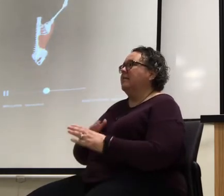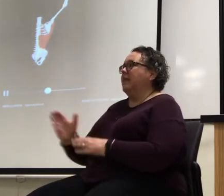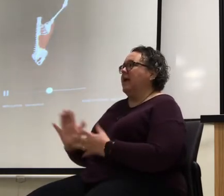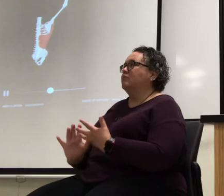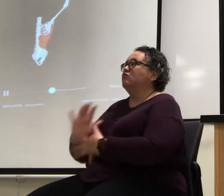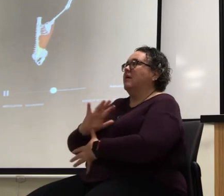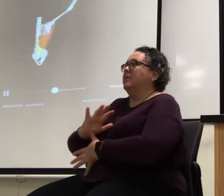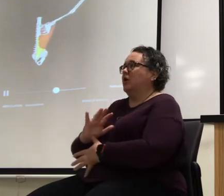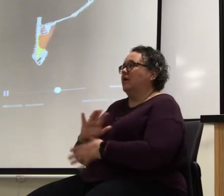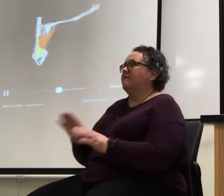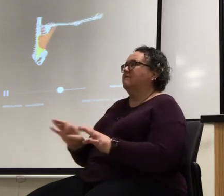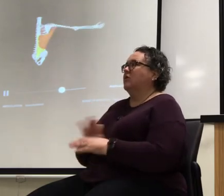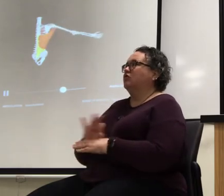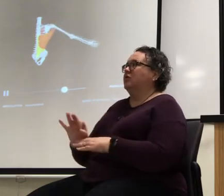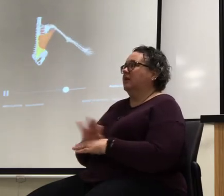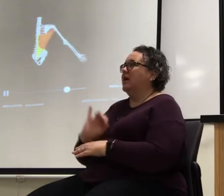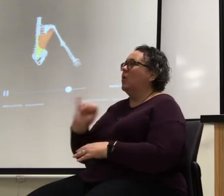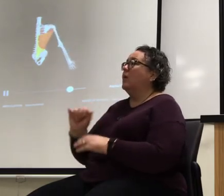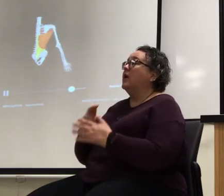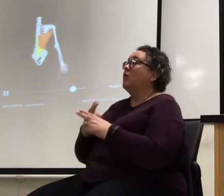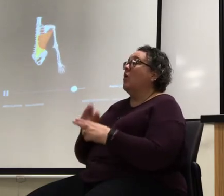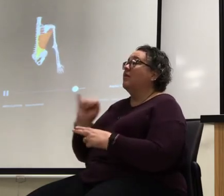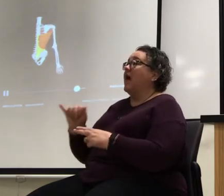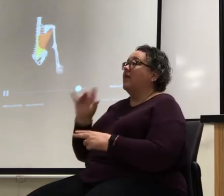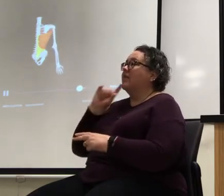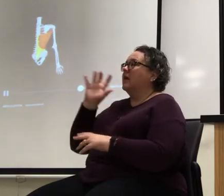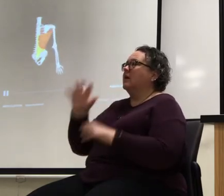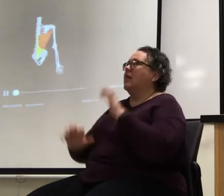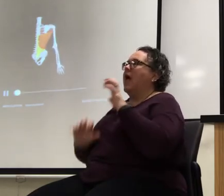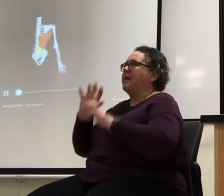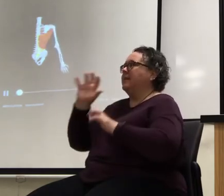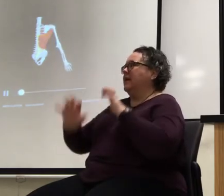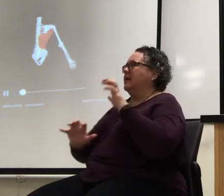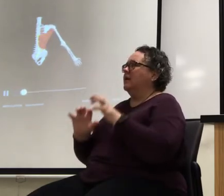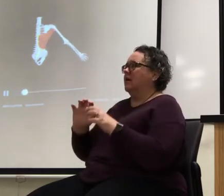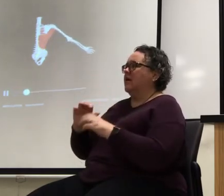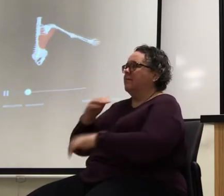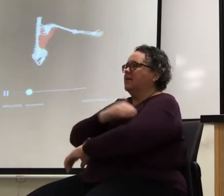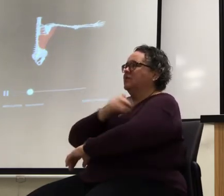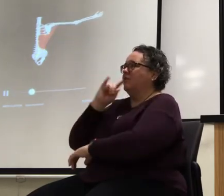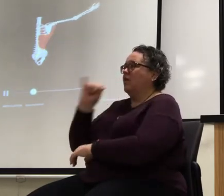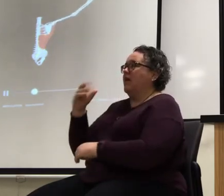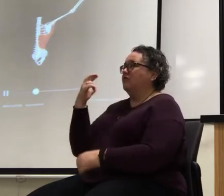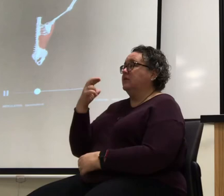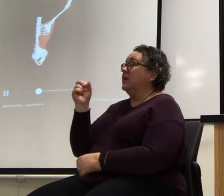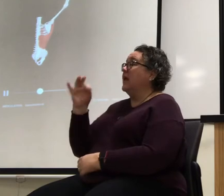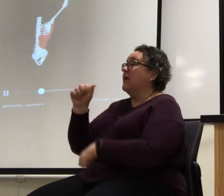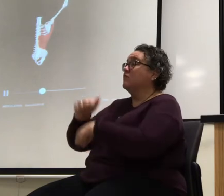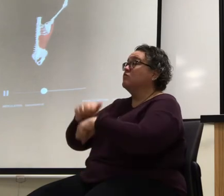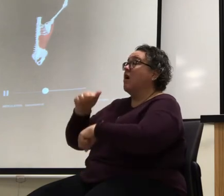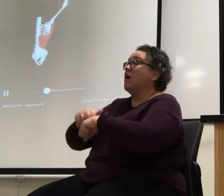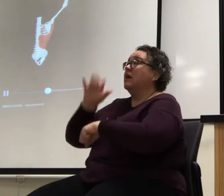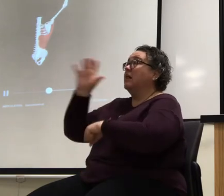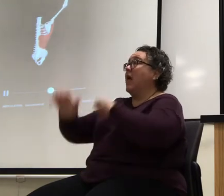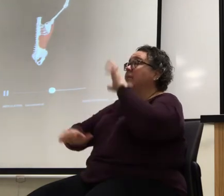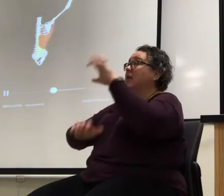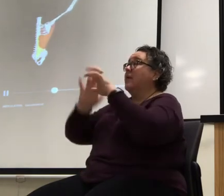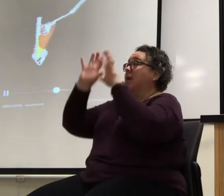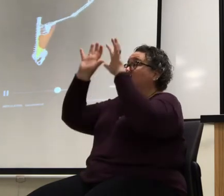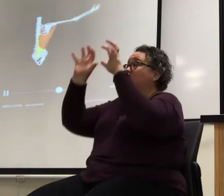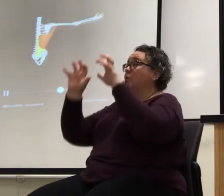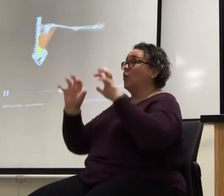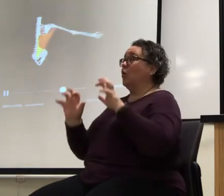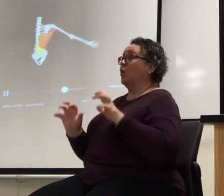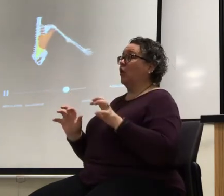They call this muscle the climbing muscle for that reason. That makes sense? If you're rock climbing and you grab and then you pull your